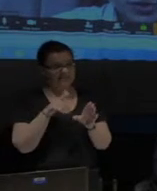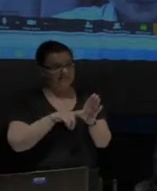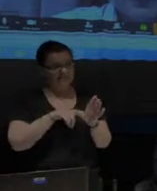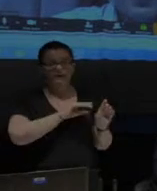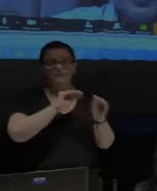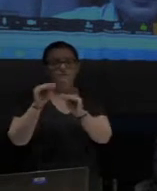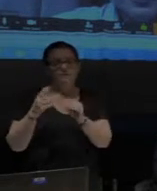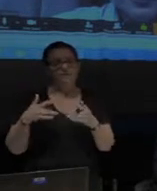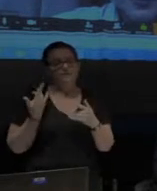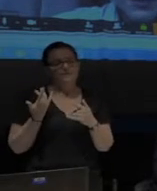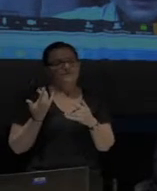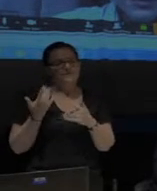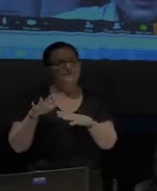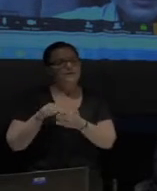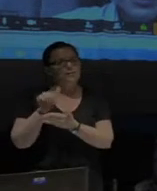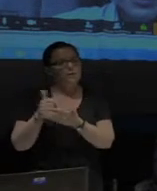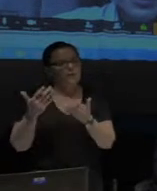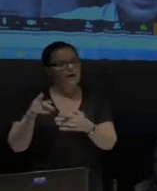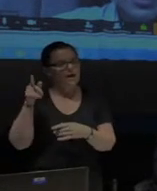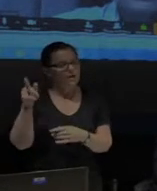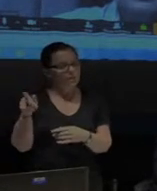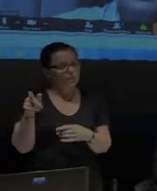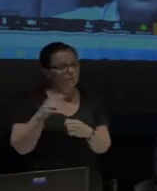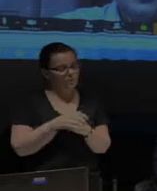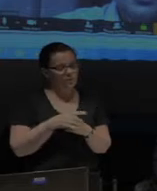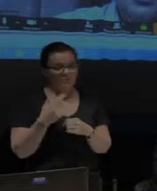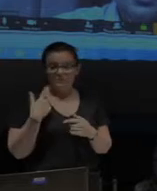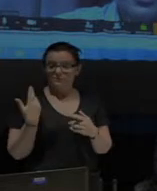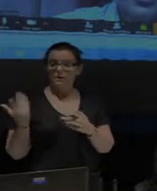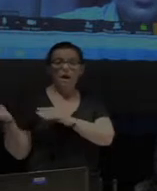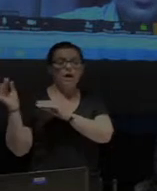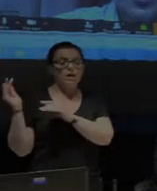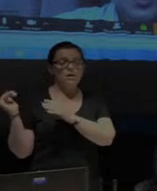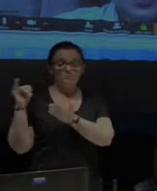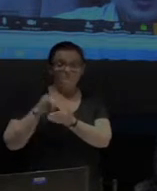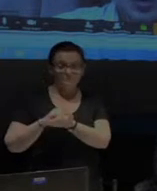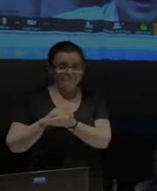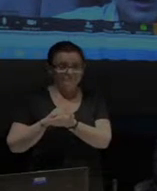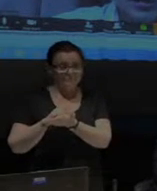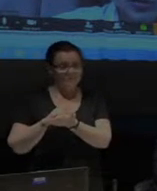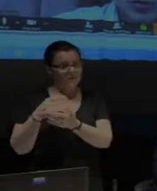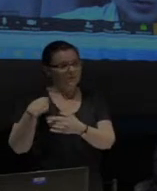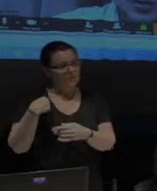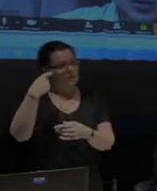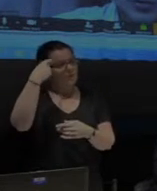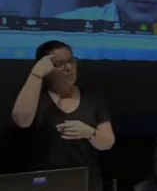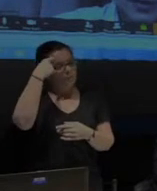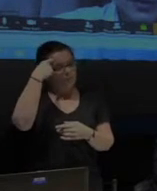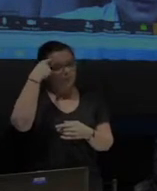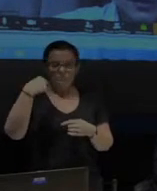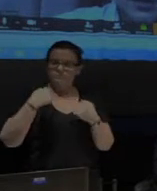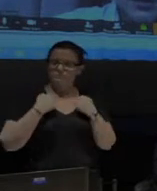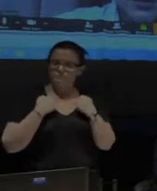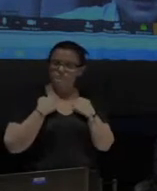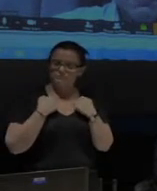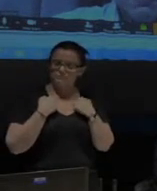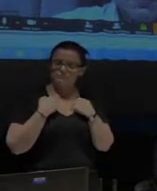Asia, I arrived here with what I thought was an already